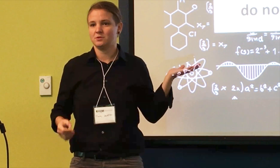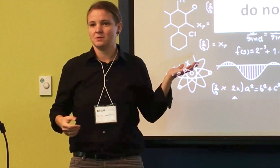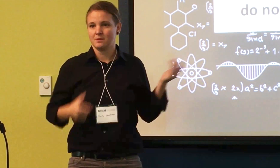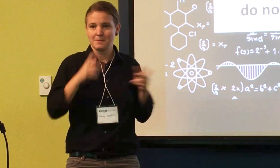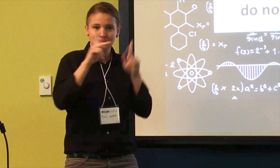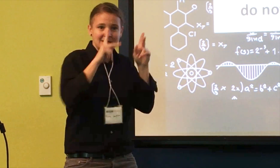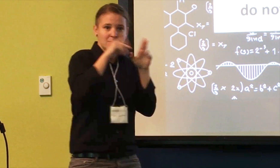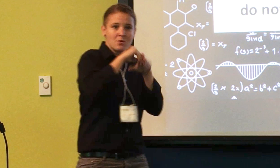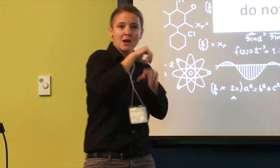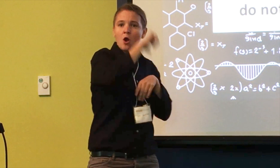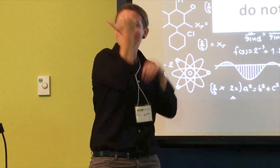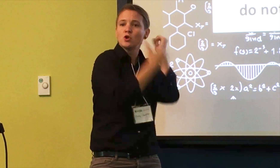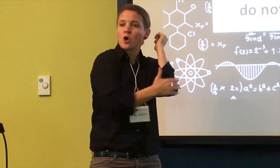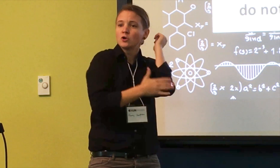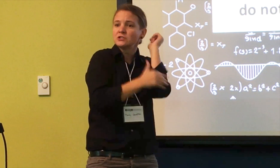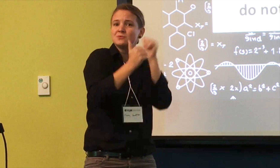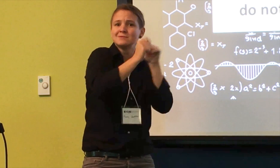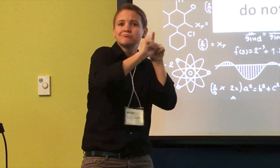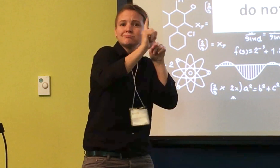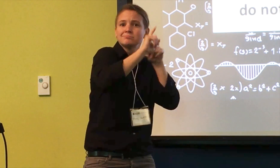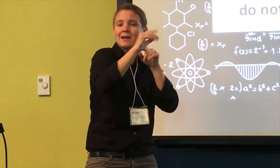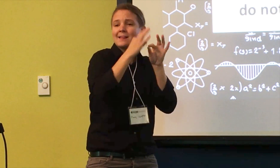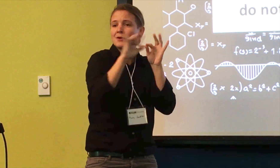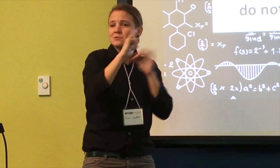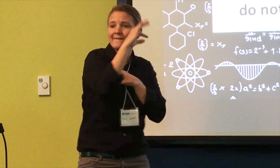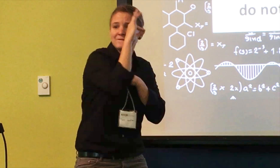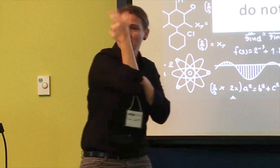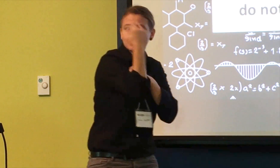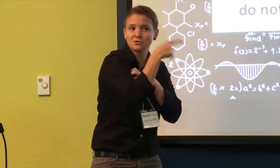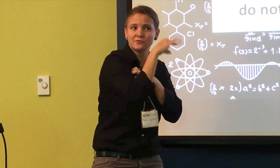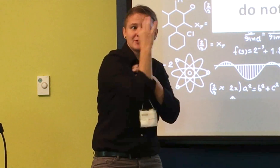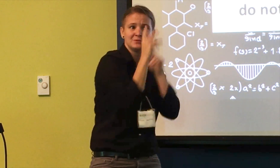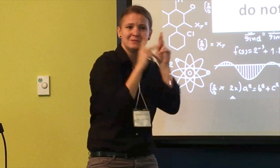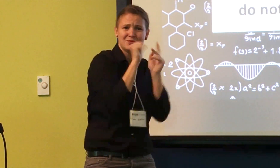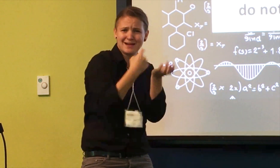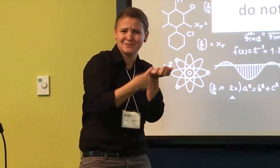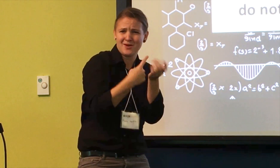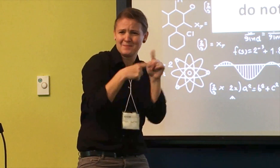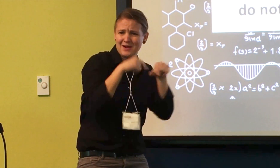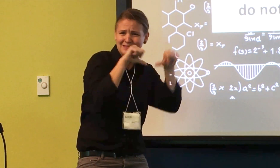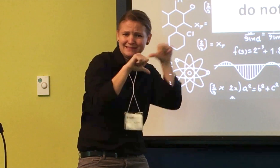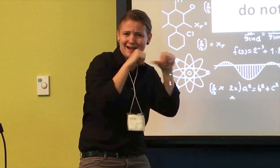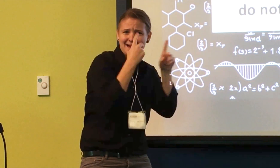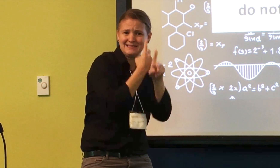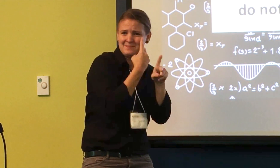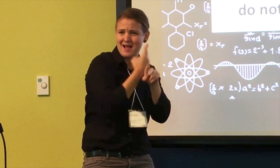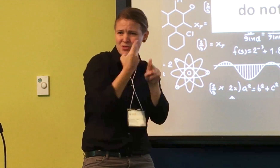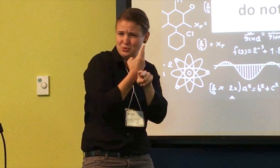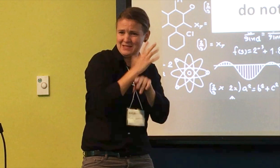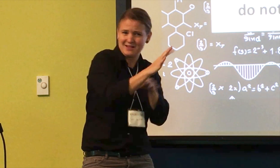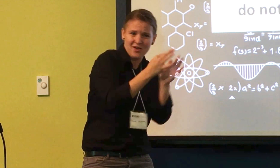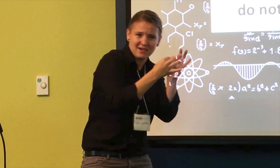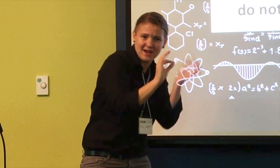them. English doesn't own any information any more than French does, or Italian, or Russian,